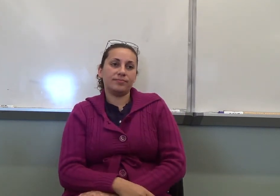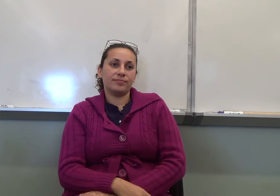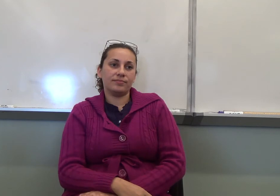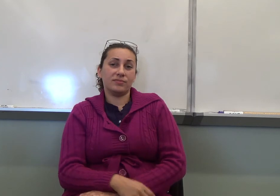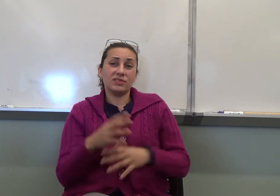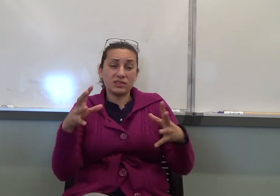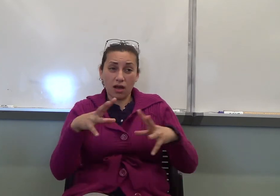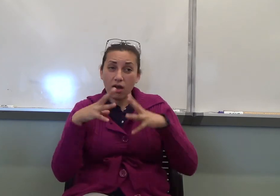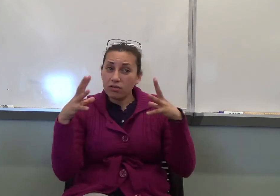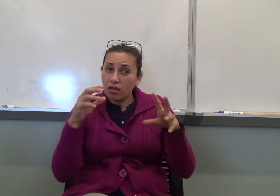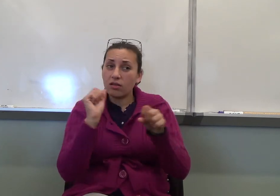to that.